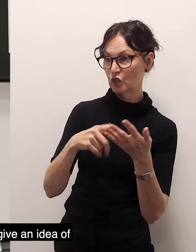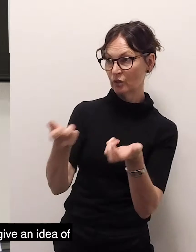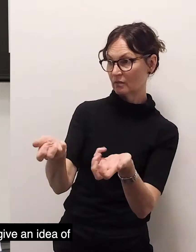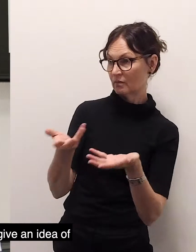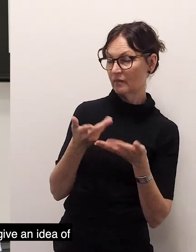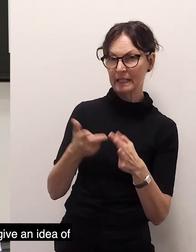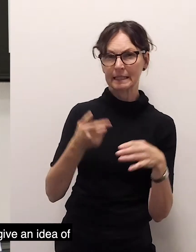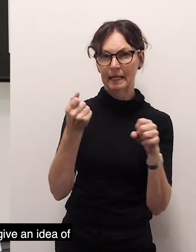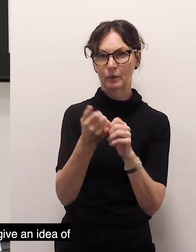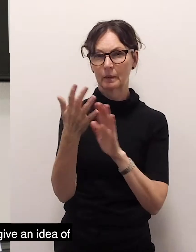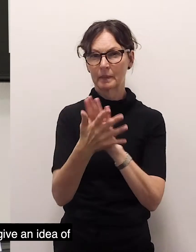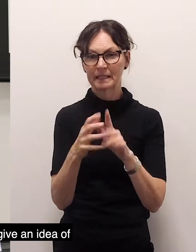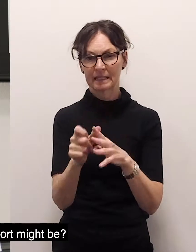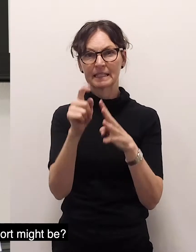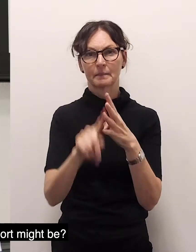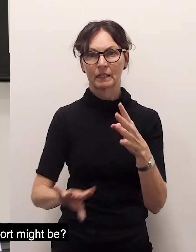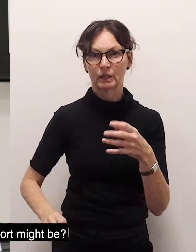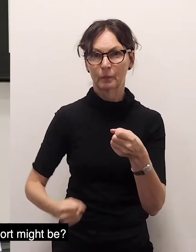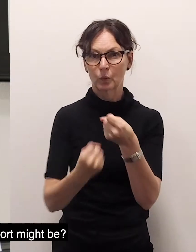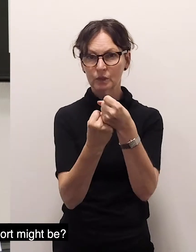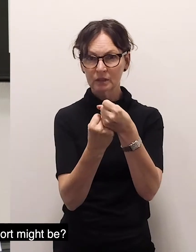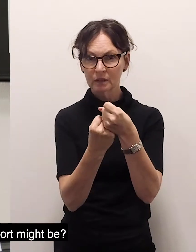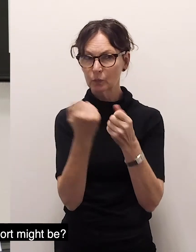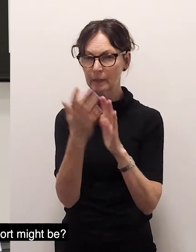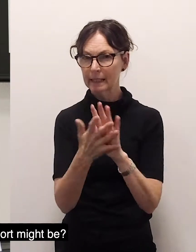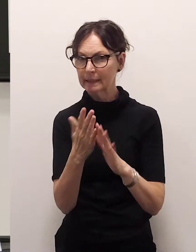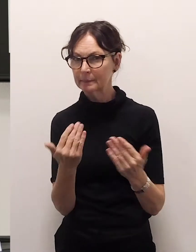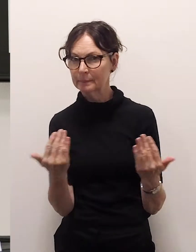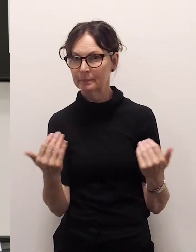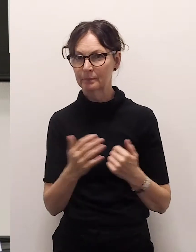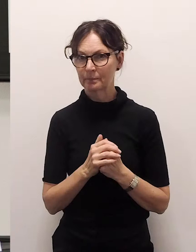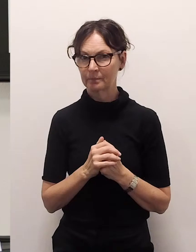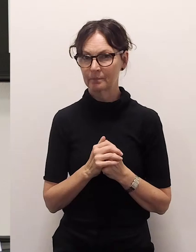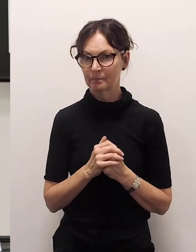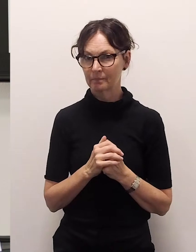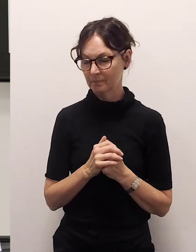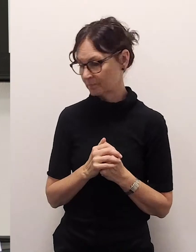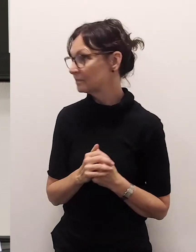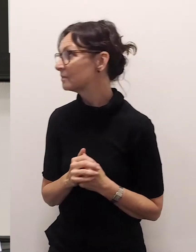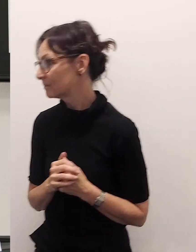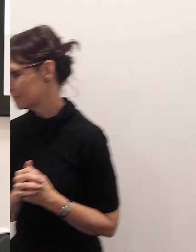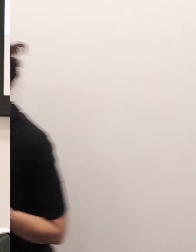Would anyone like to give an idea of what a disability support might be?